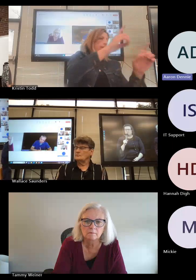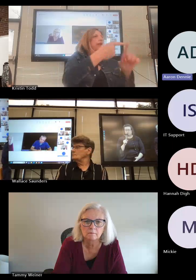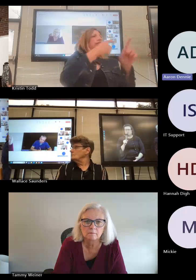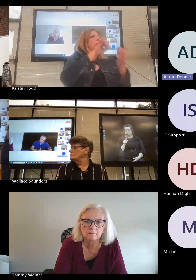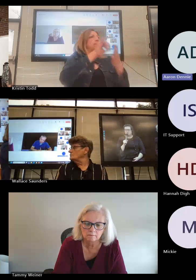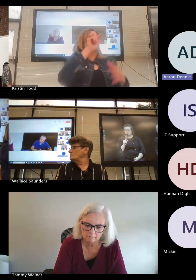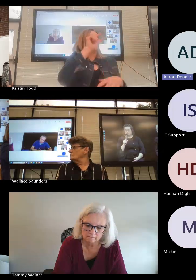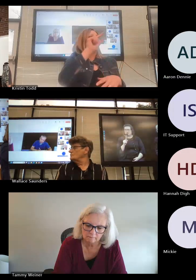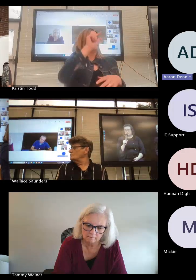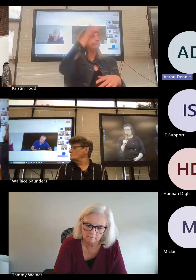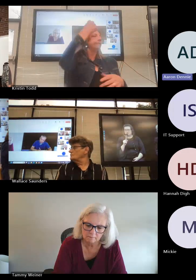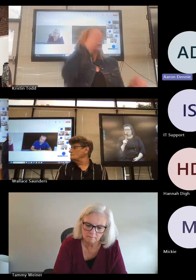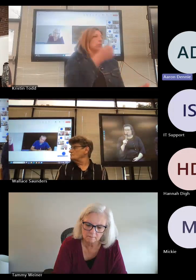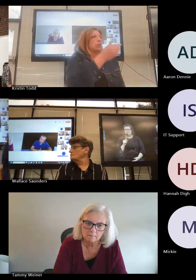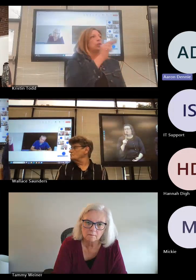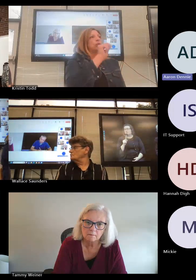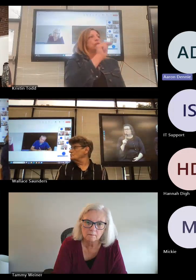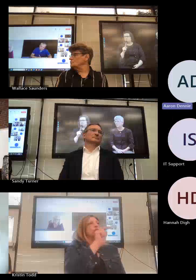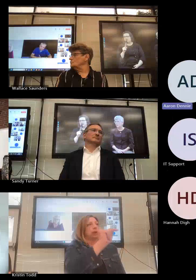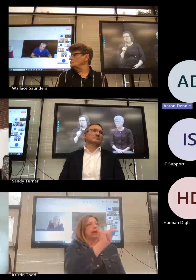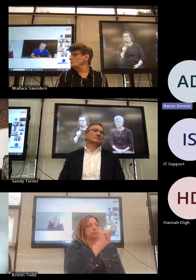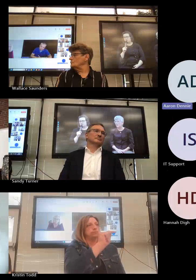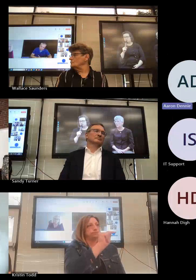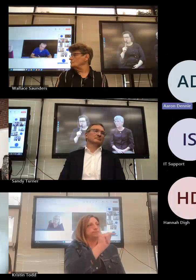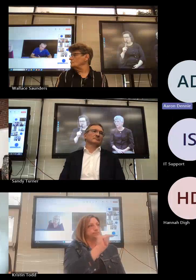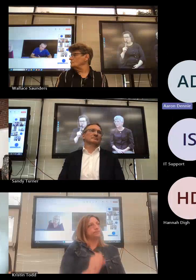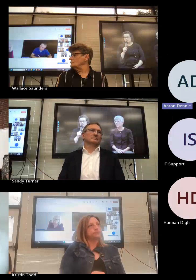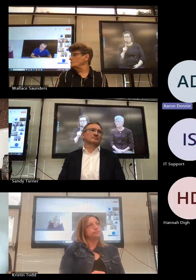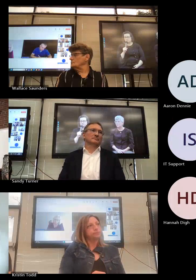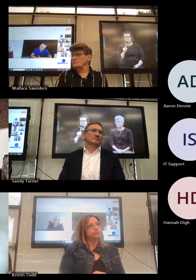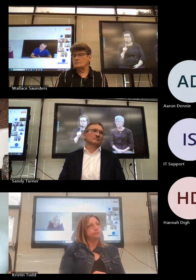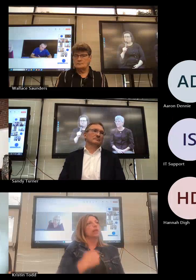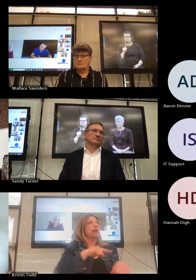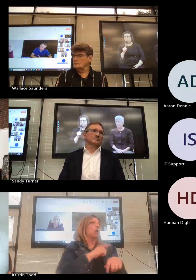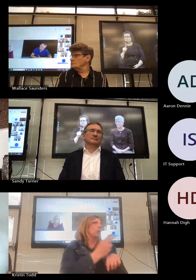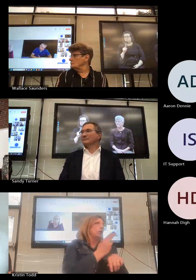specifically for special education from that federal grant.